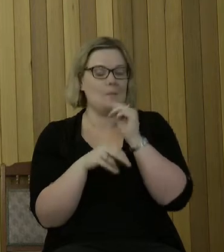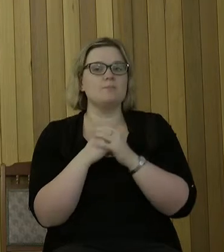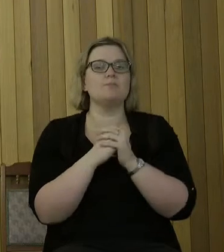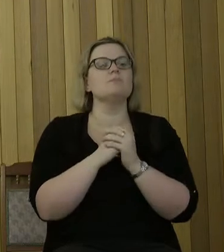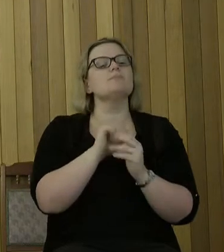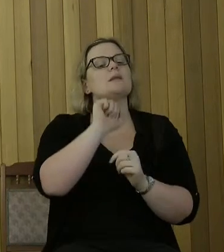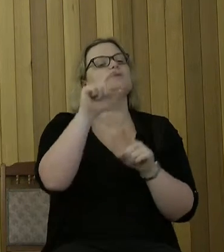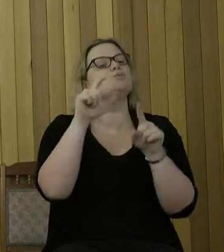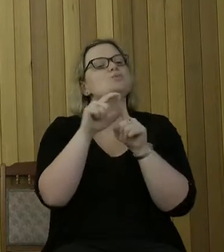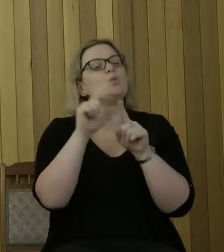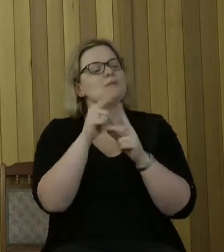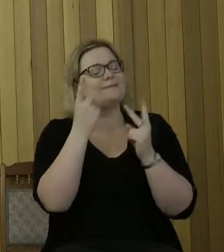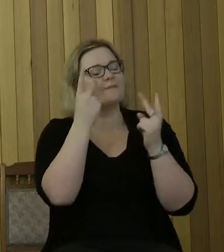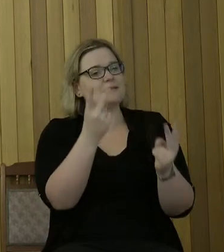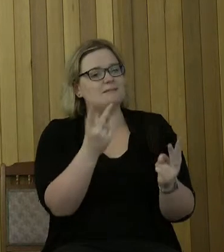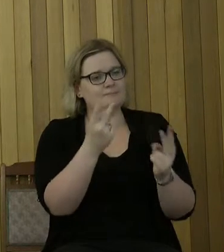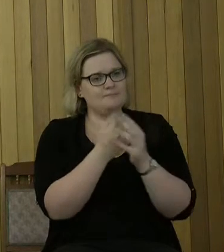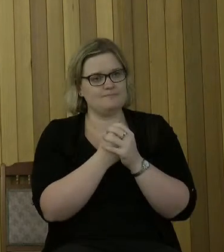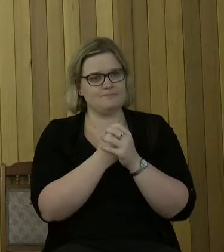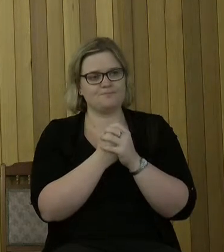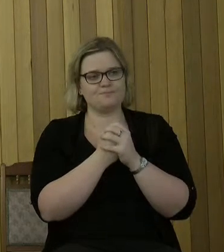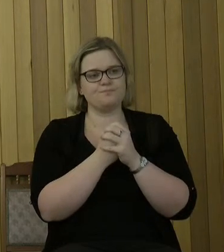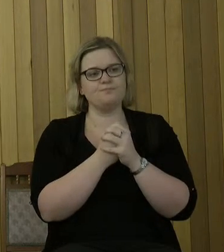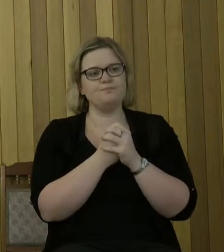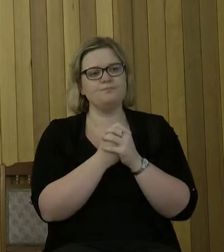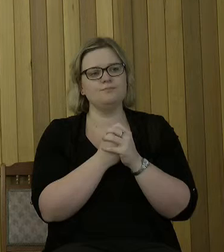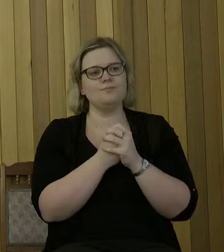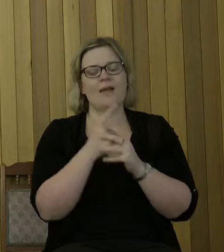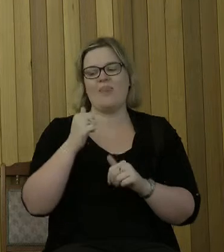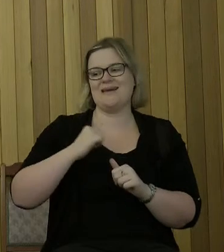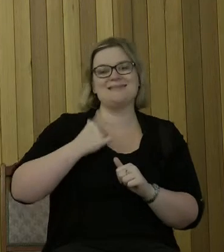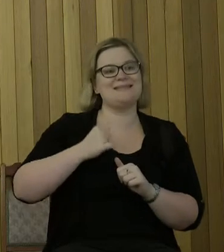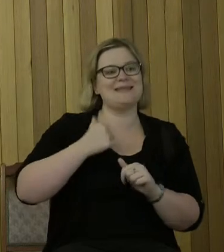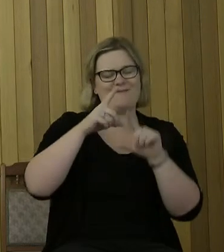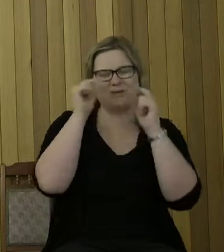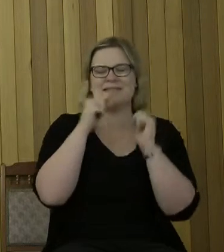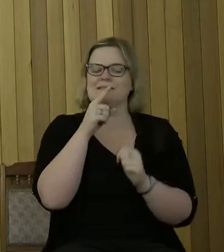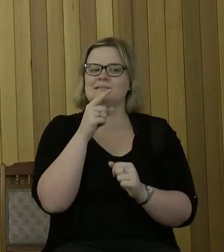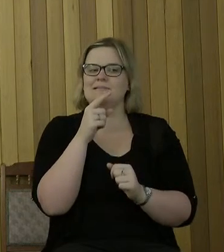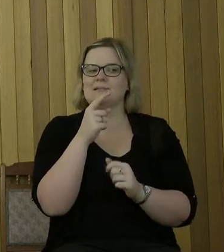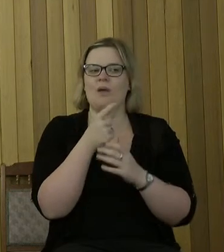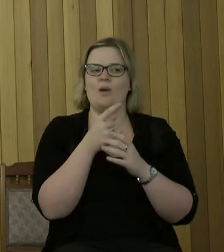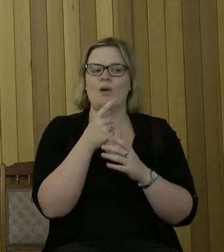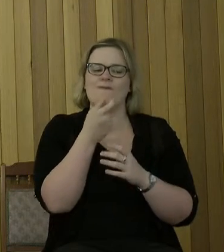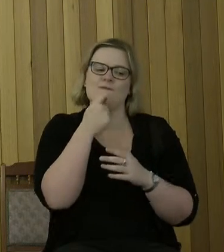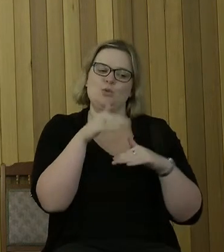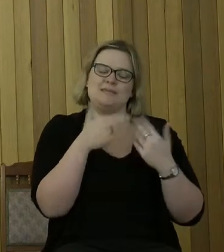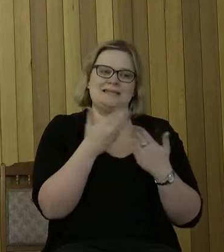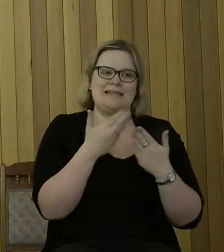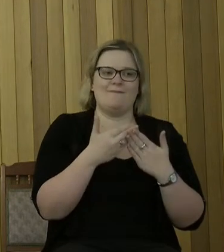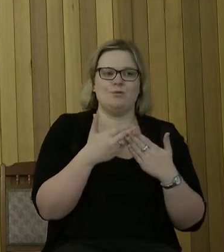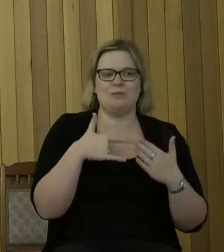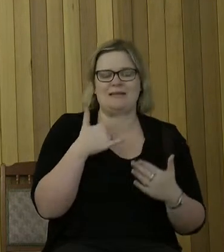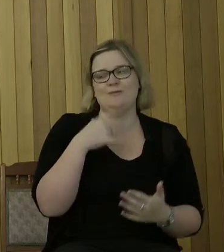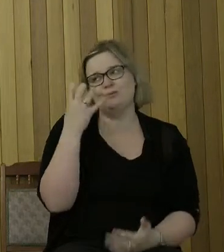And his daughter went to see him, and the staff of the nursing home said that he's only got a few days to live. We're so sorry, but